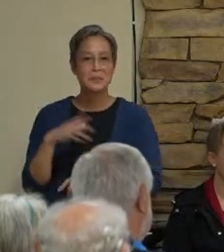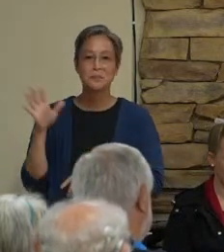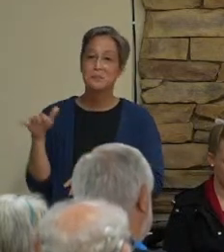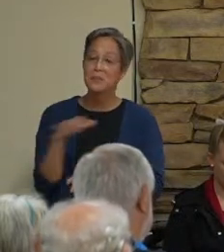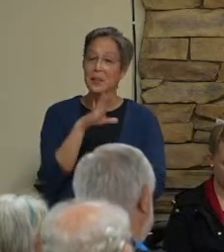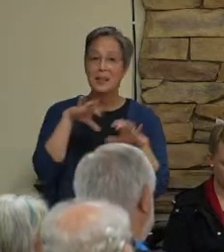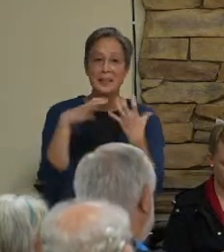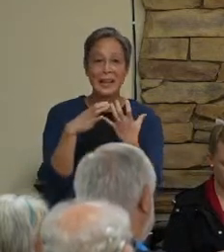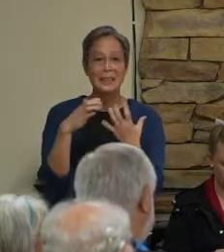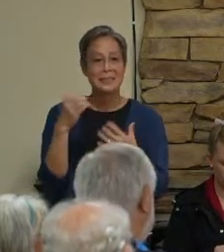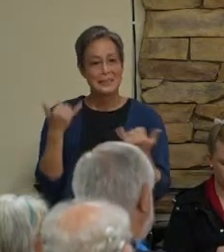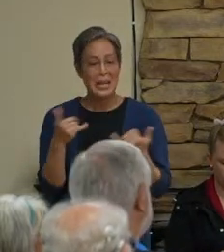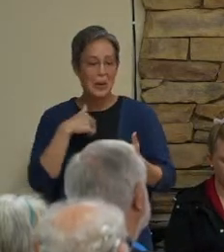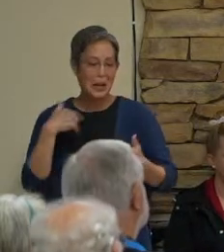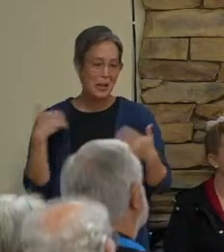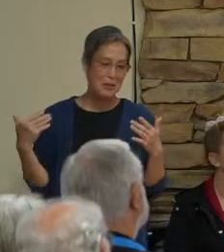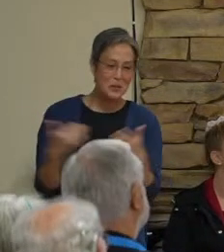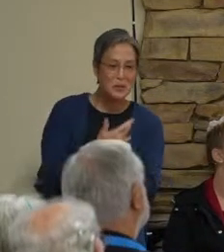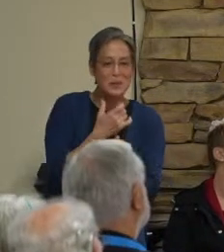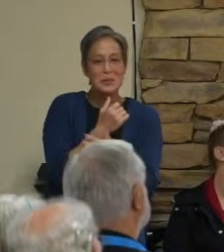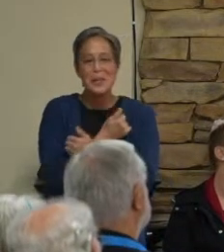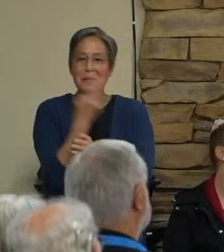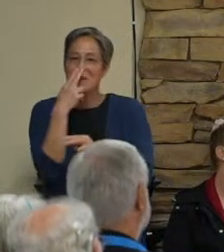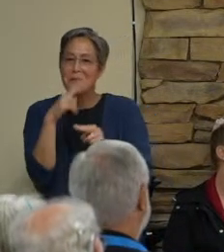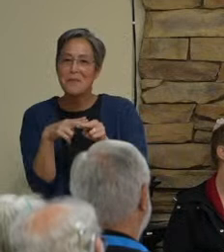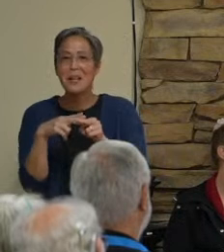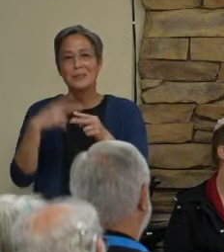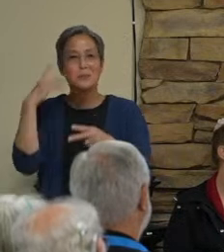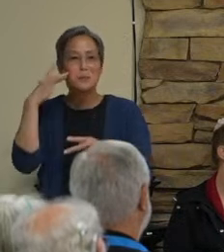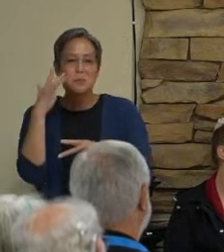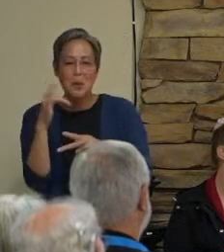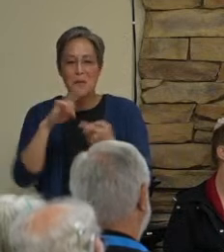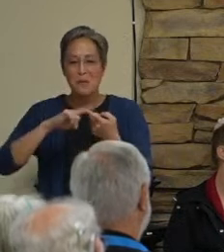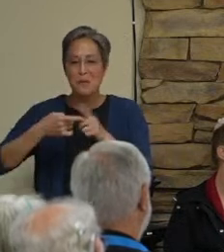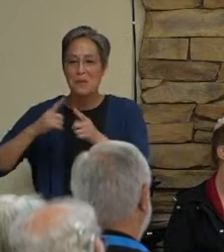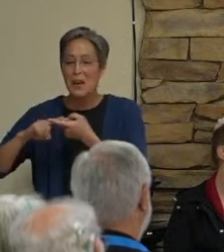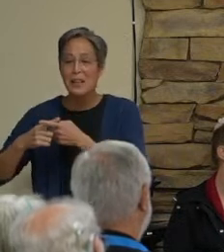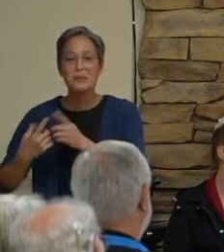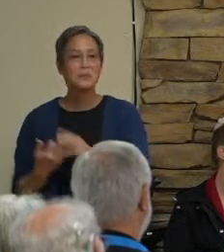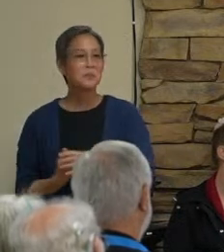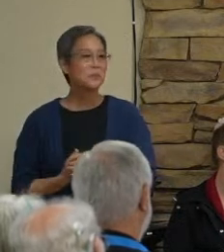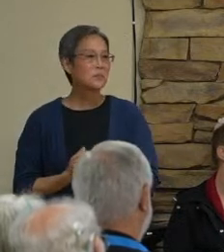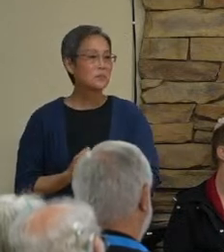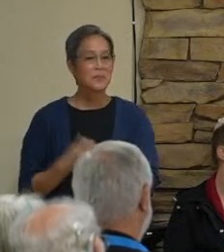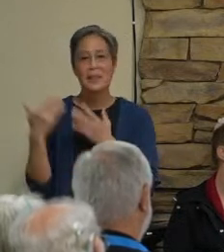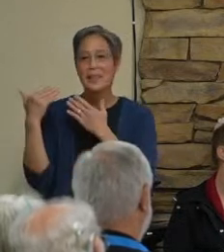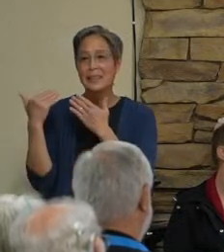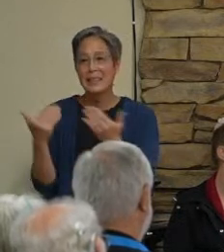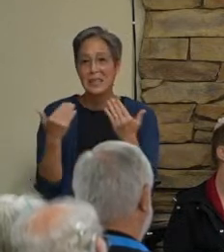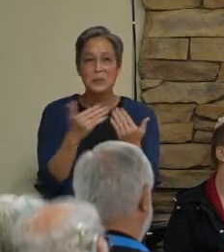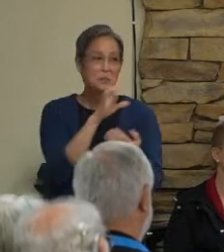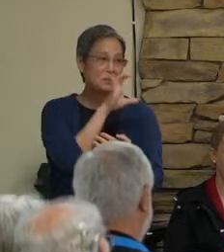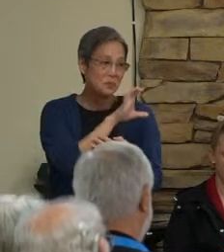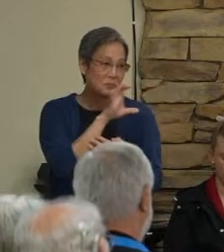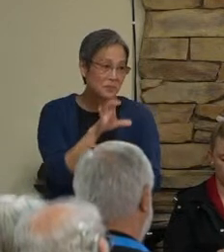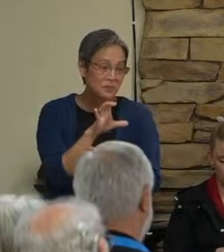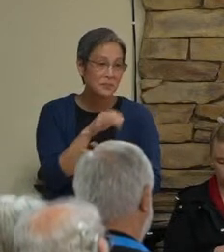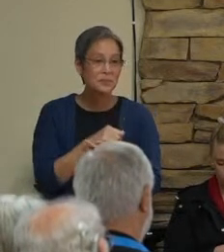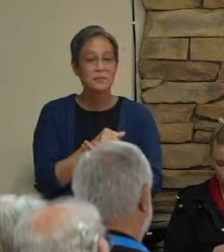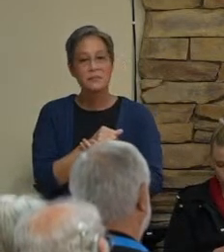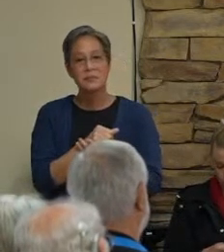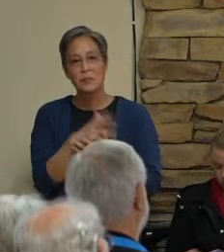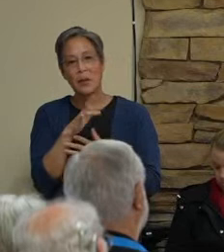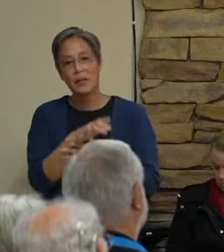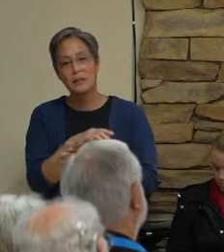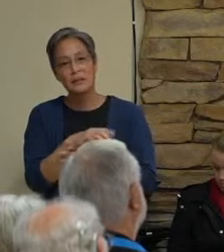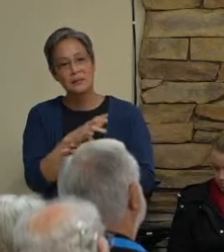new, loving, funny, smart, fun friend. Thank you, canine companions, and